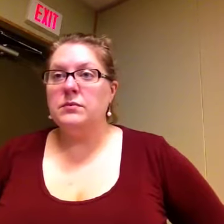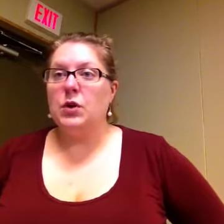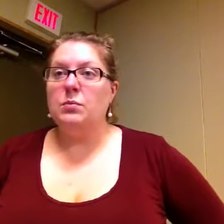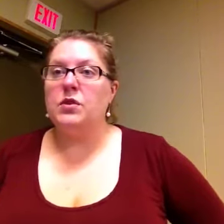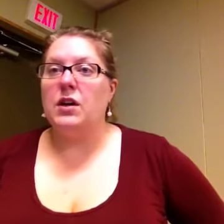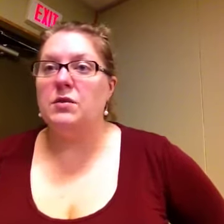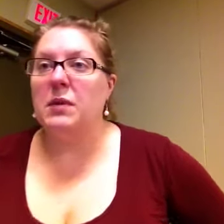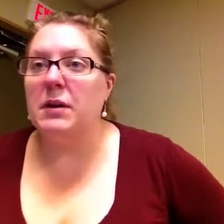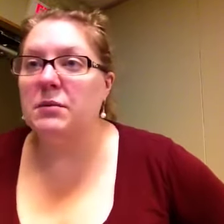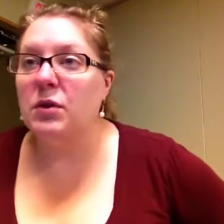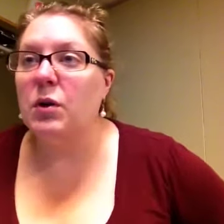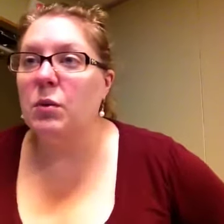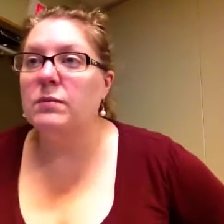oh, sorry, that was my bad. So,